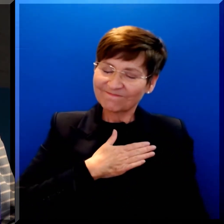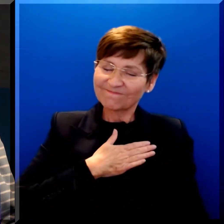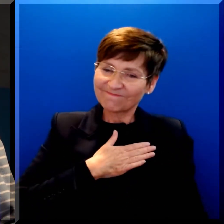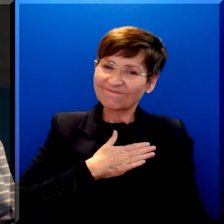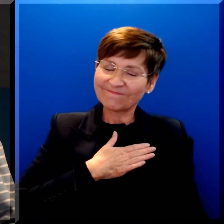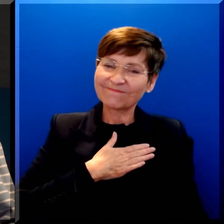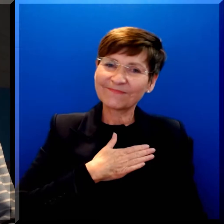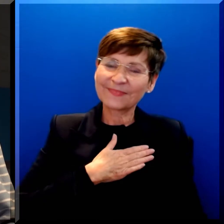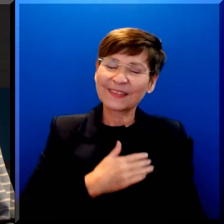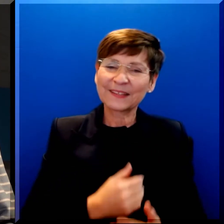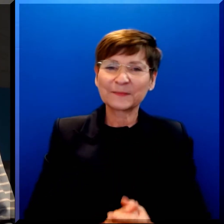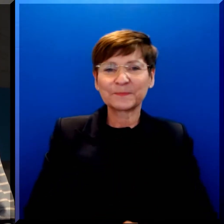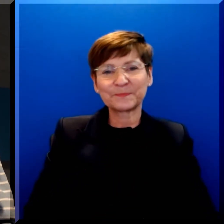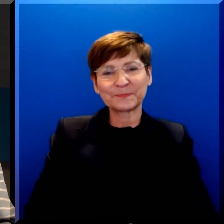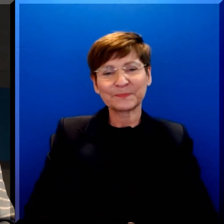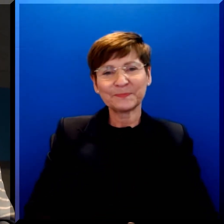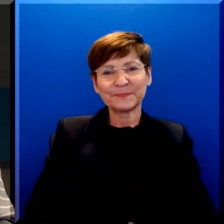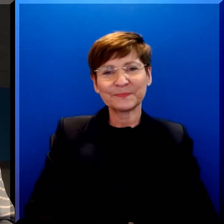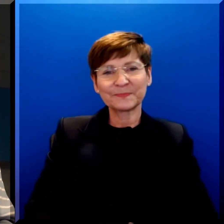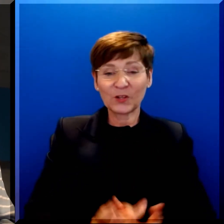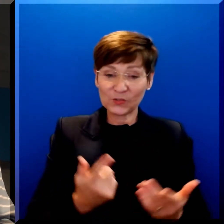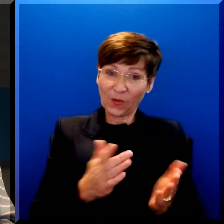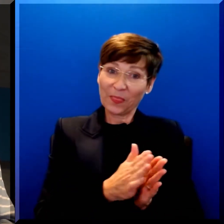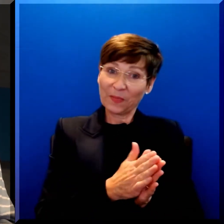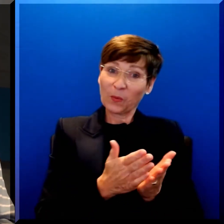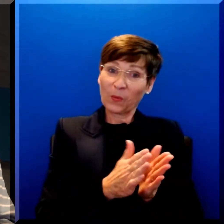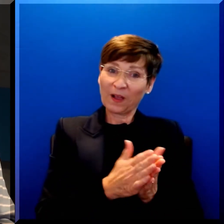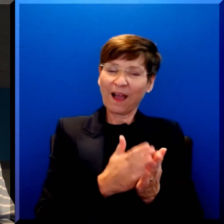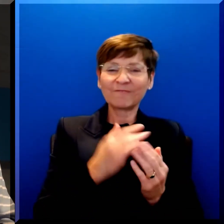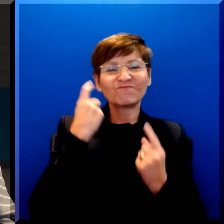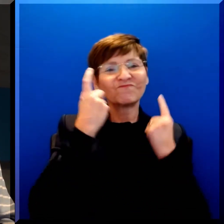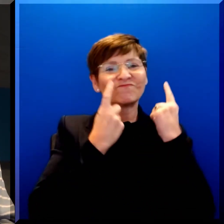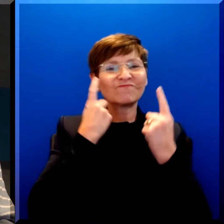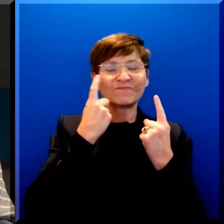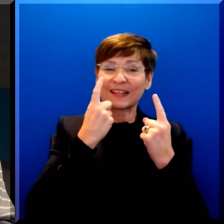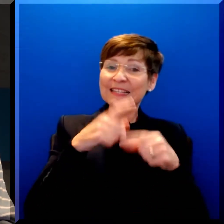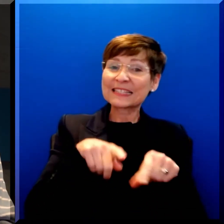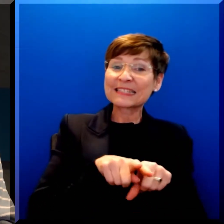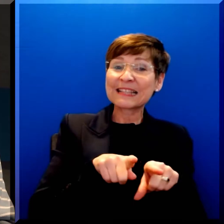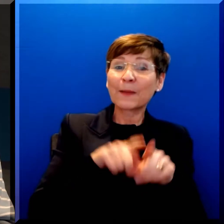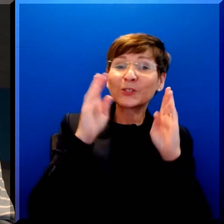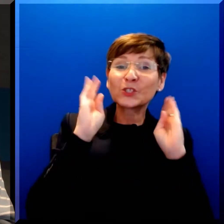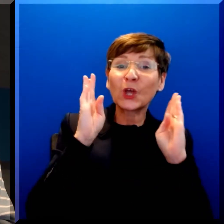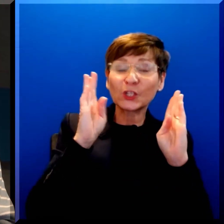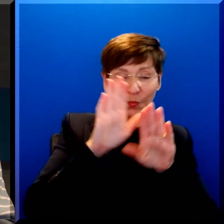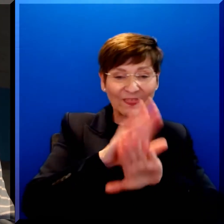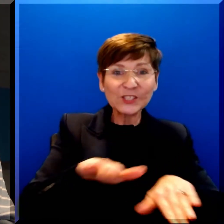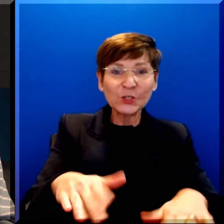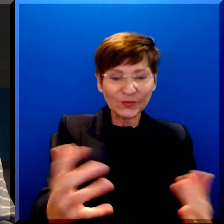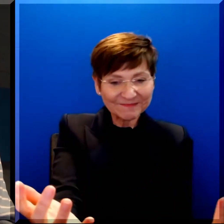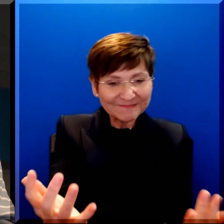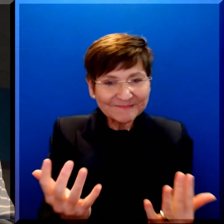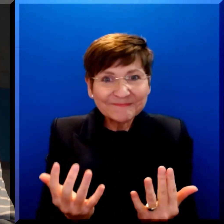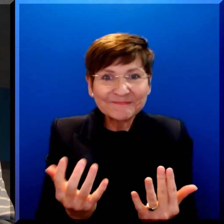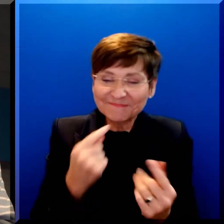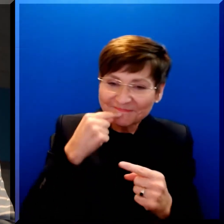I was going to suggest that the children do the following exercise with us, but it could be good for all of us. We've probably got a little